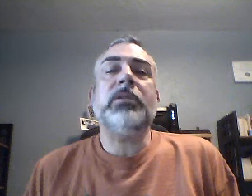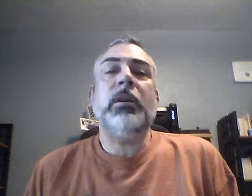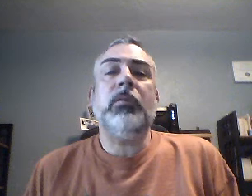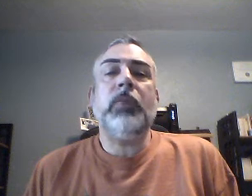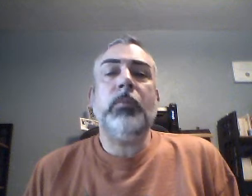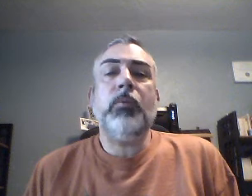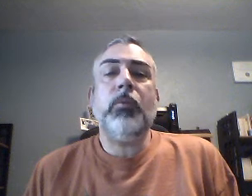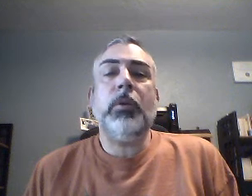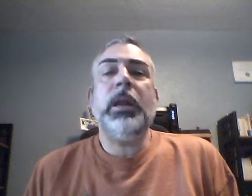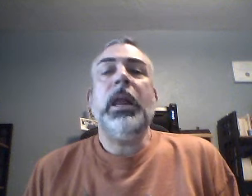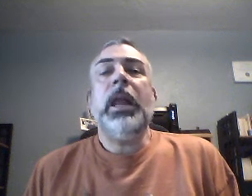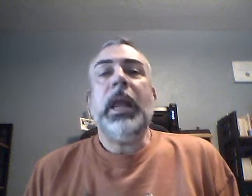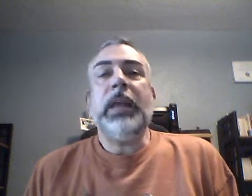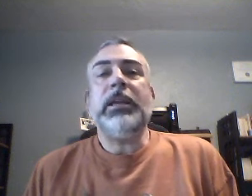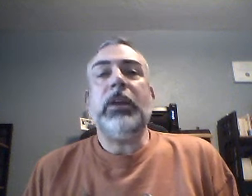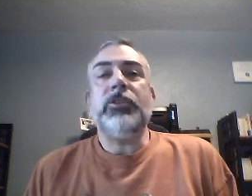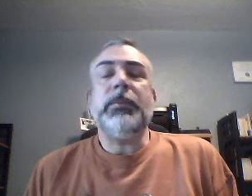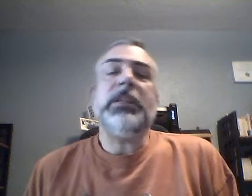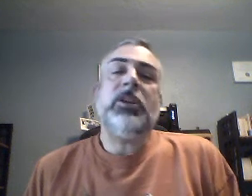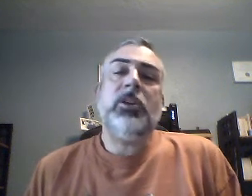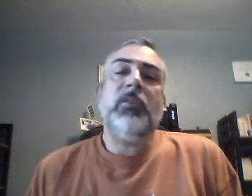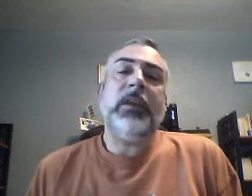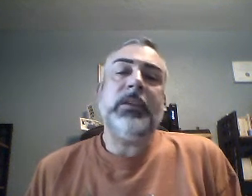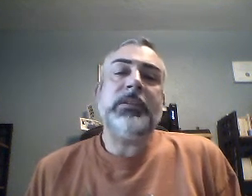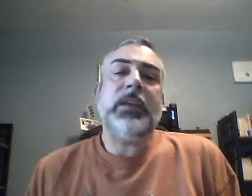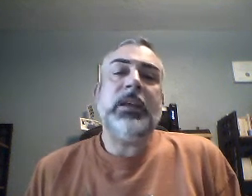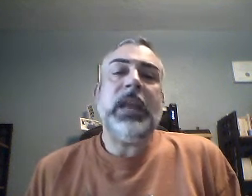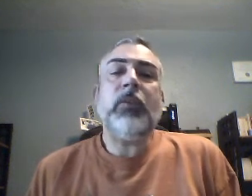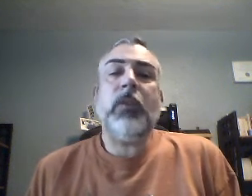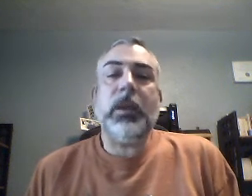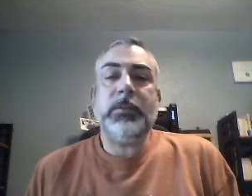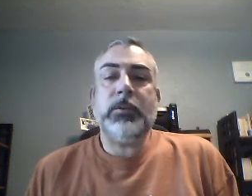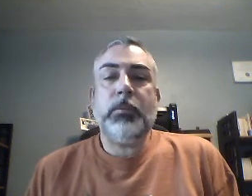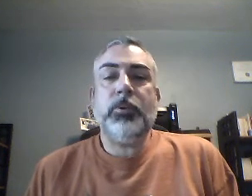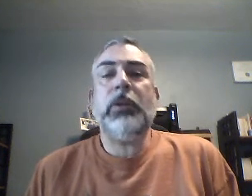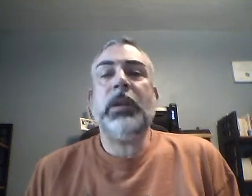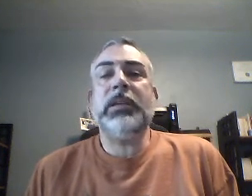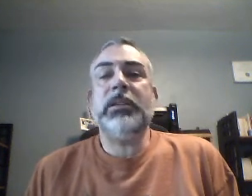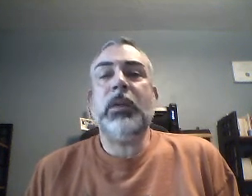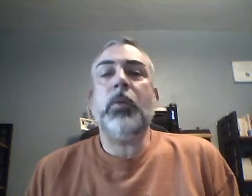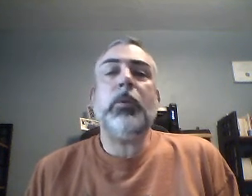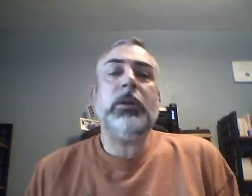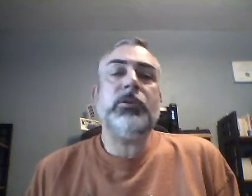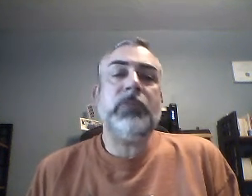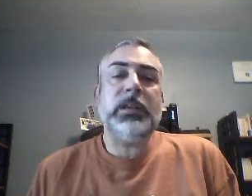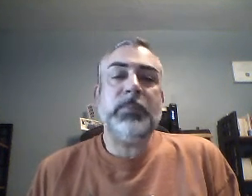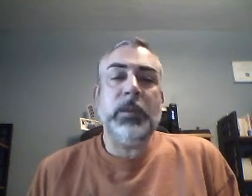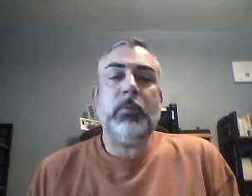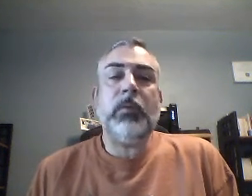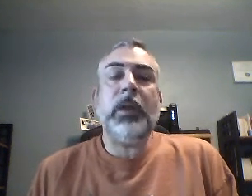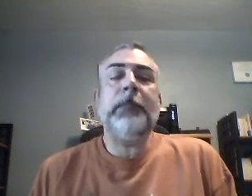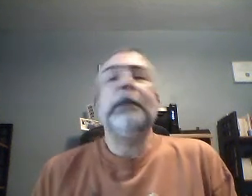in reported anti-LGBTQ violence and hate crimes, particularly against non-white, queer, and trans people, right?